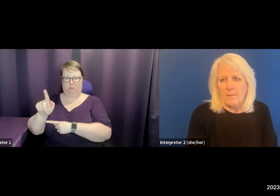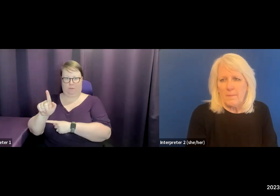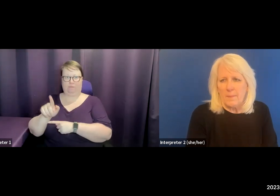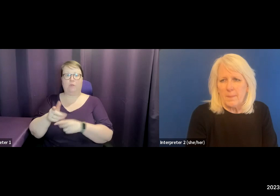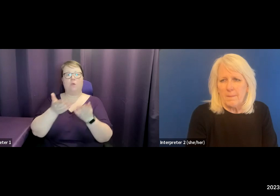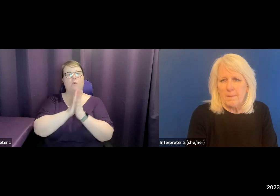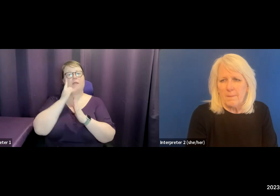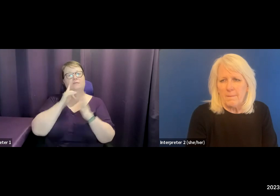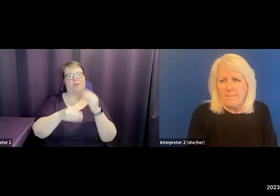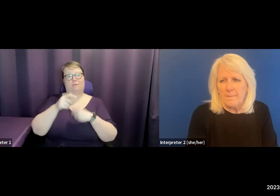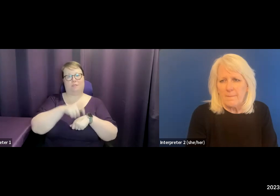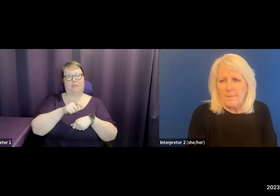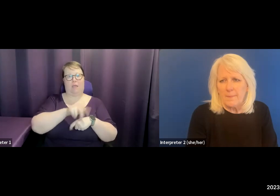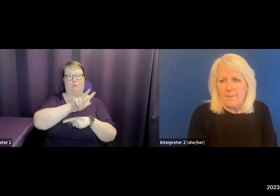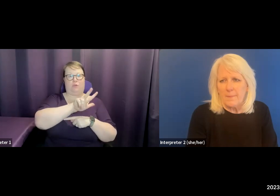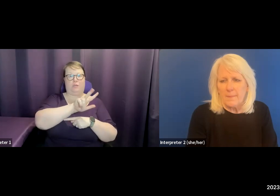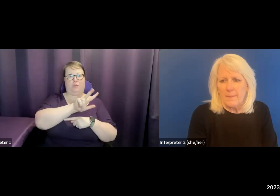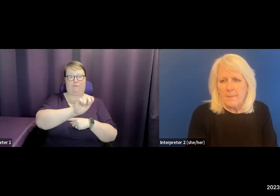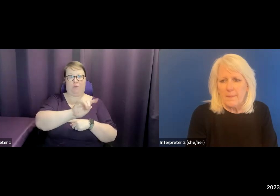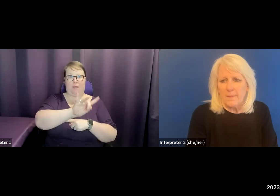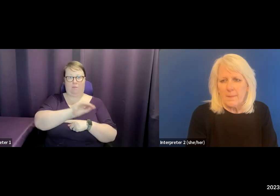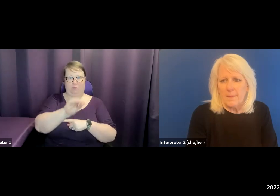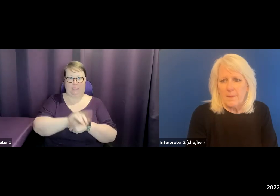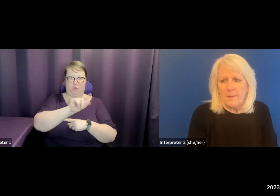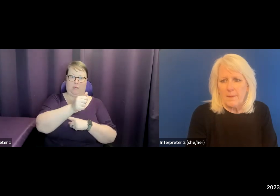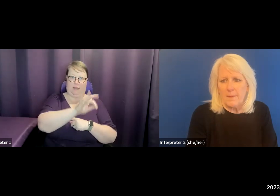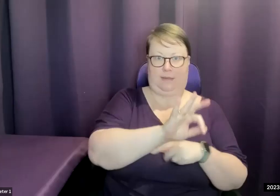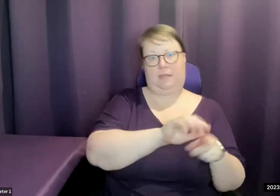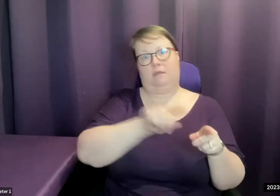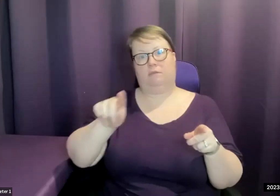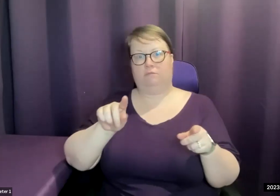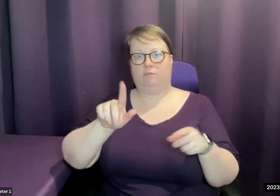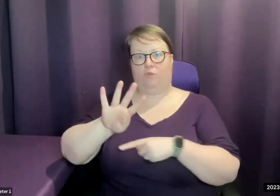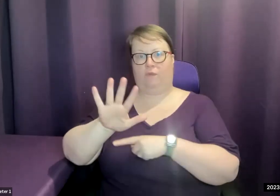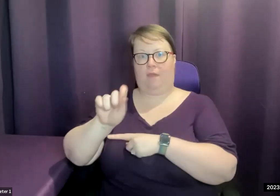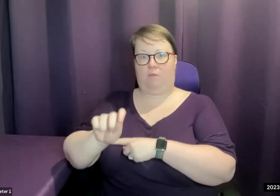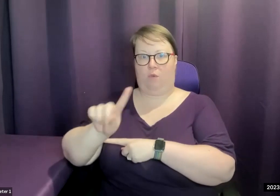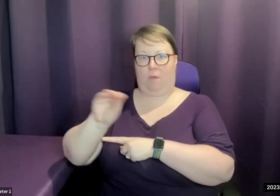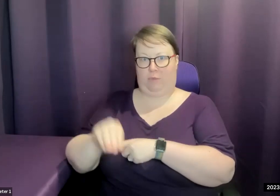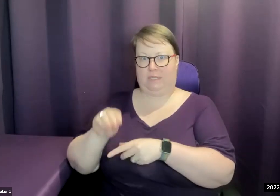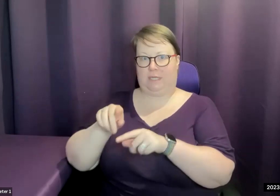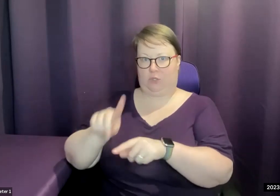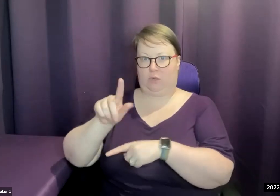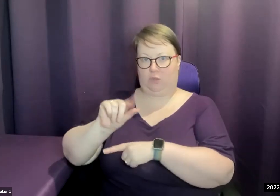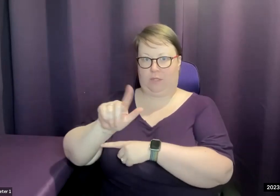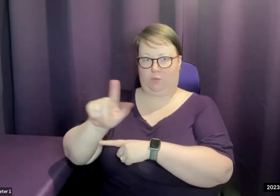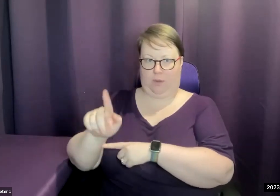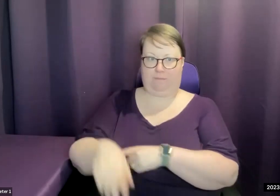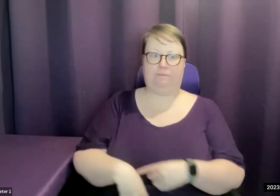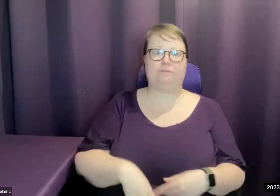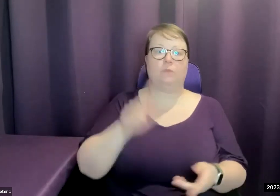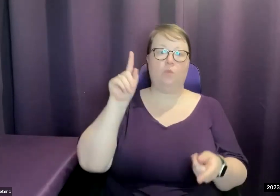from 37.8% in 2019 to 45.1% in 2021, and reduced distraction for